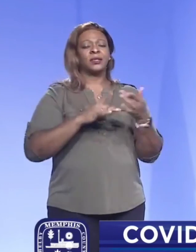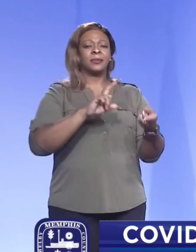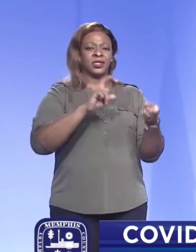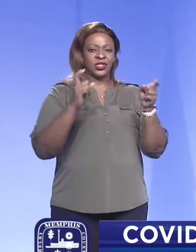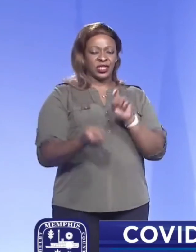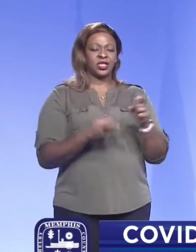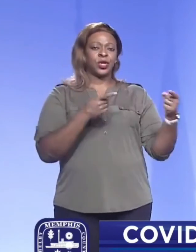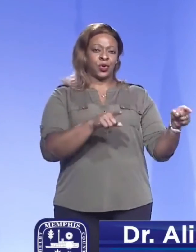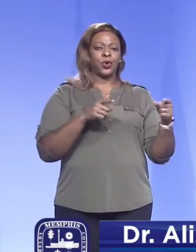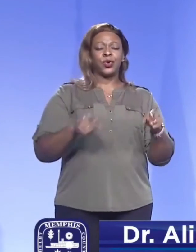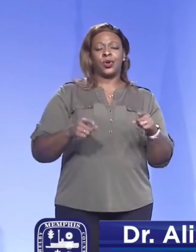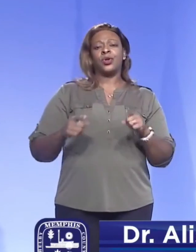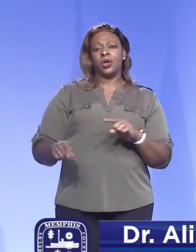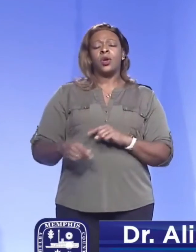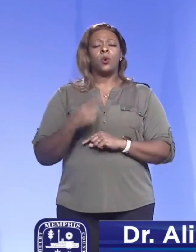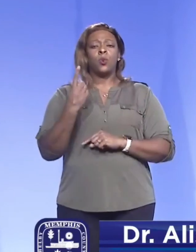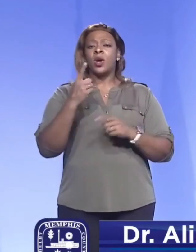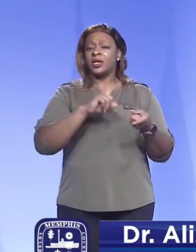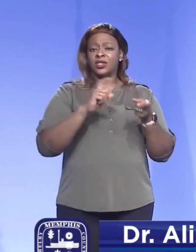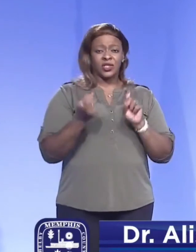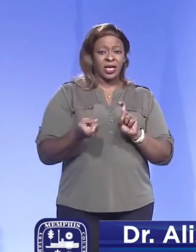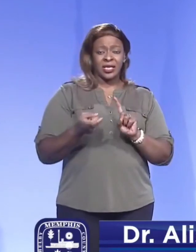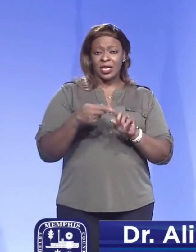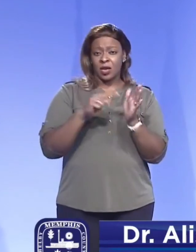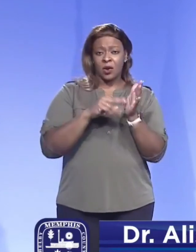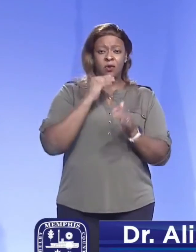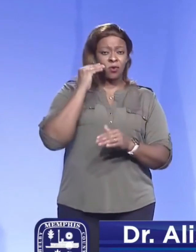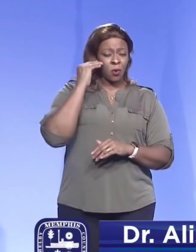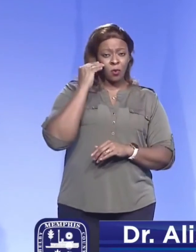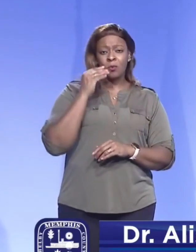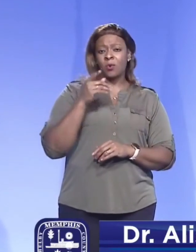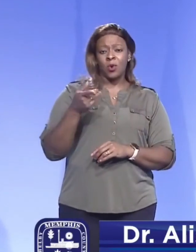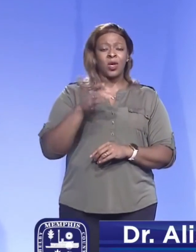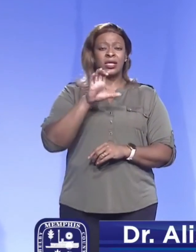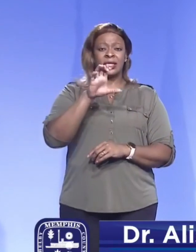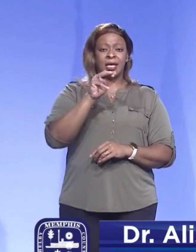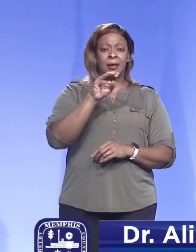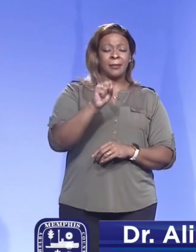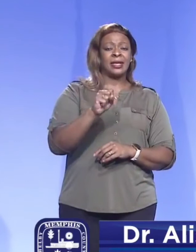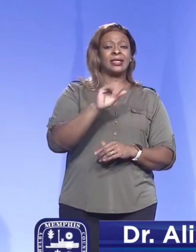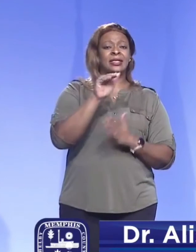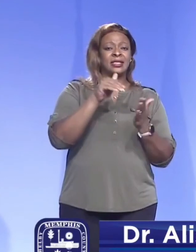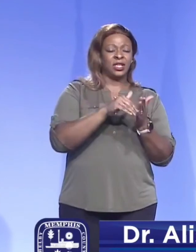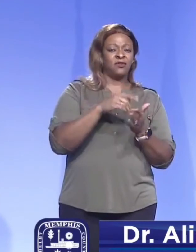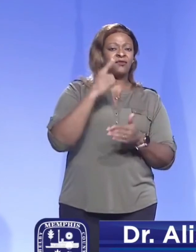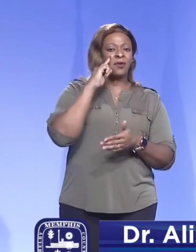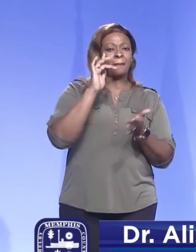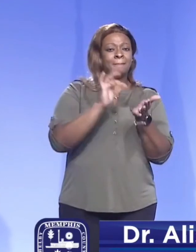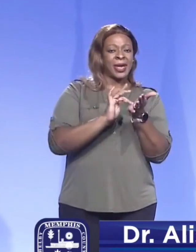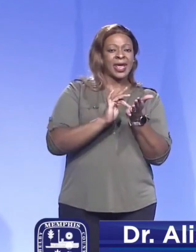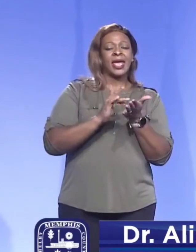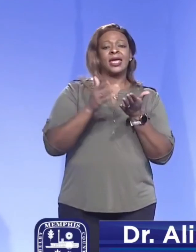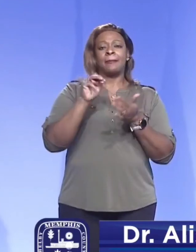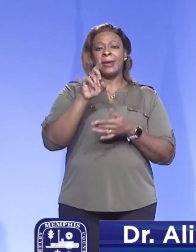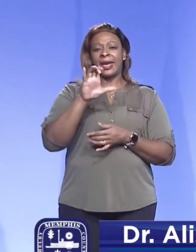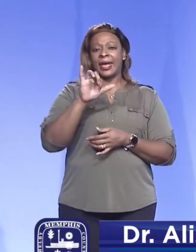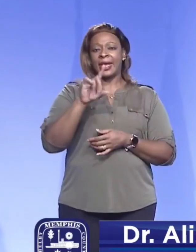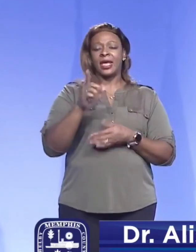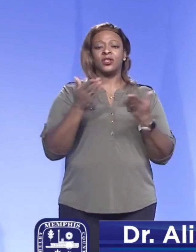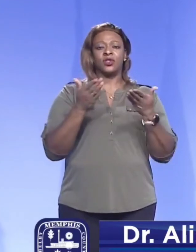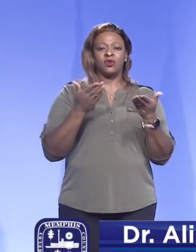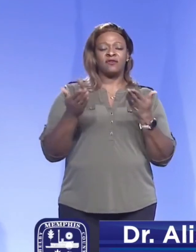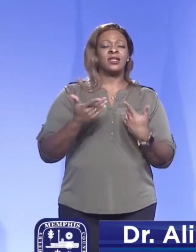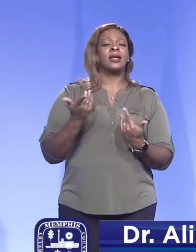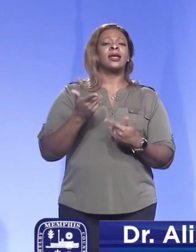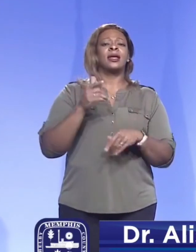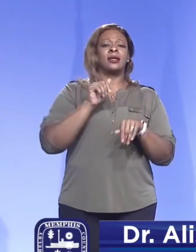that are occurring. One change is that CMS, or the Center for Medicare and Medicaid Services, has issued guidance